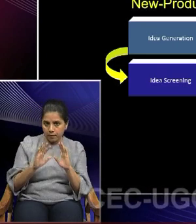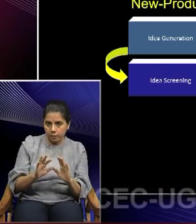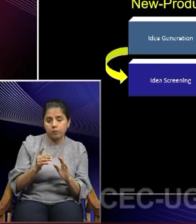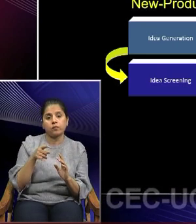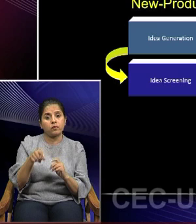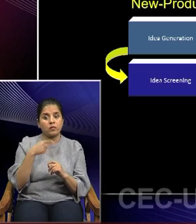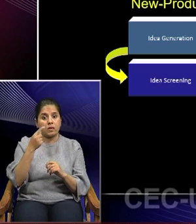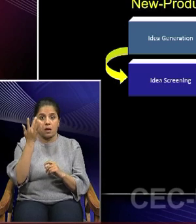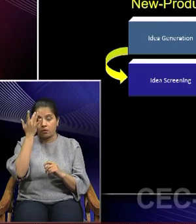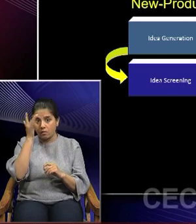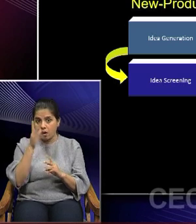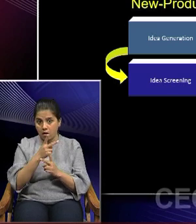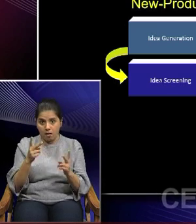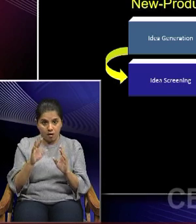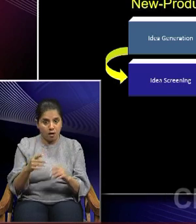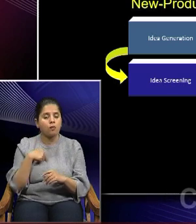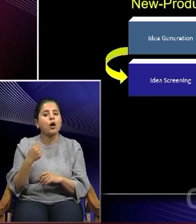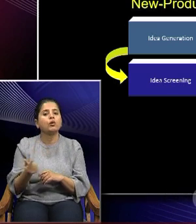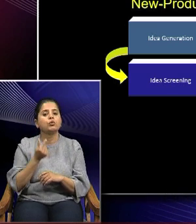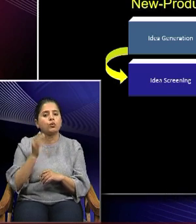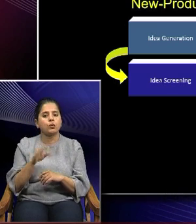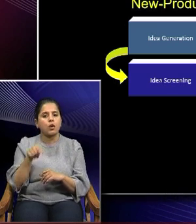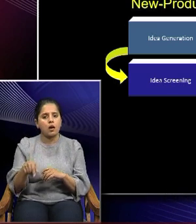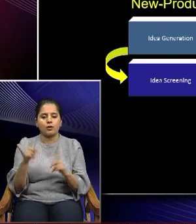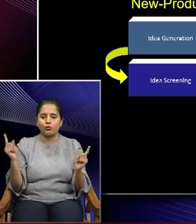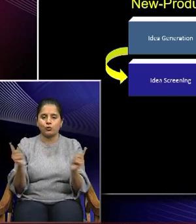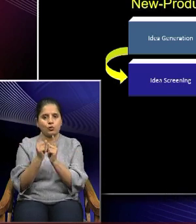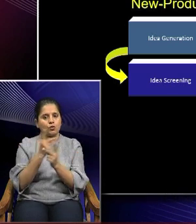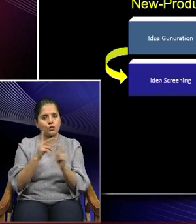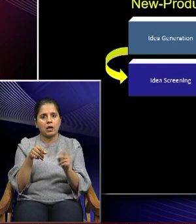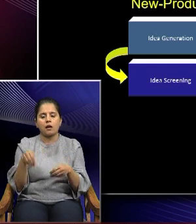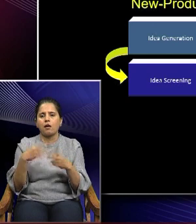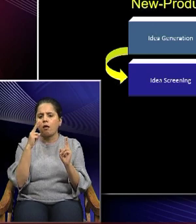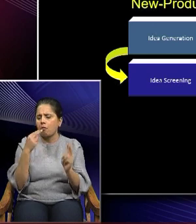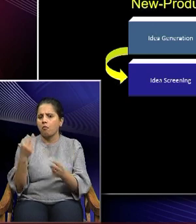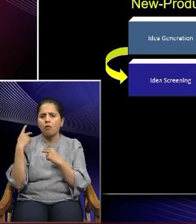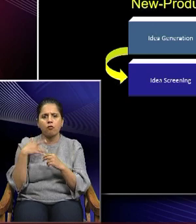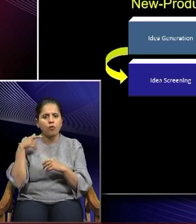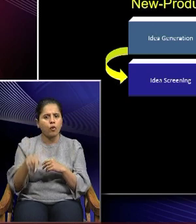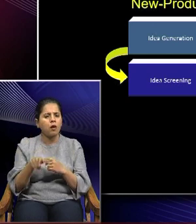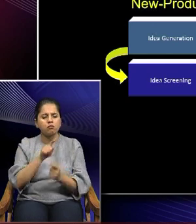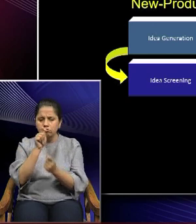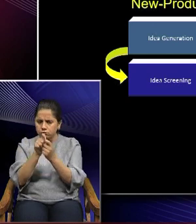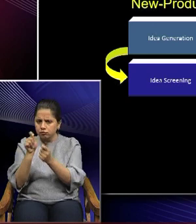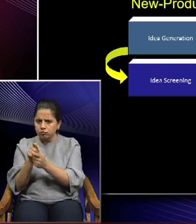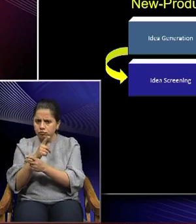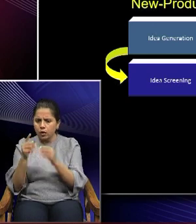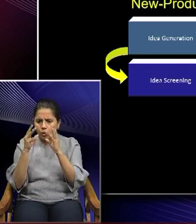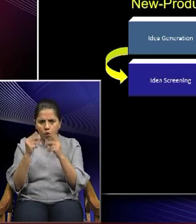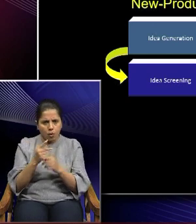having said smartness, we are actually using SMART as an acronym which gives a reflection of being specific,